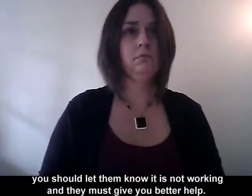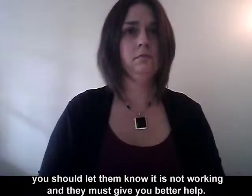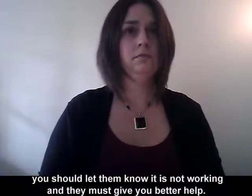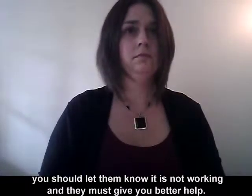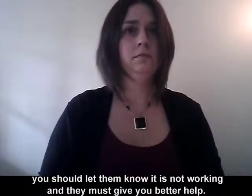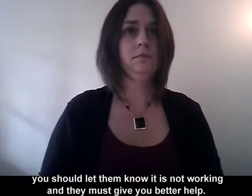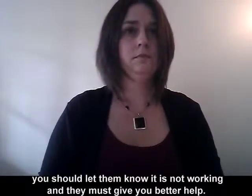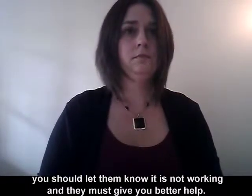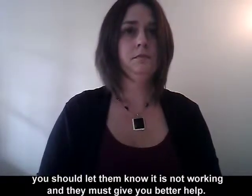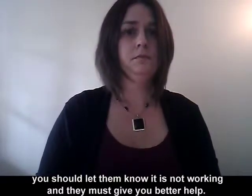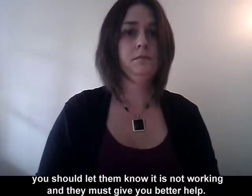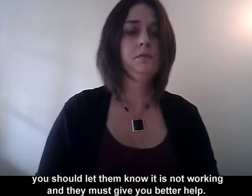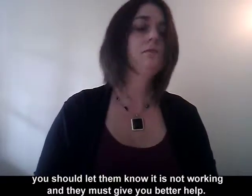help.